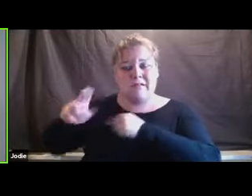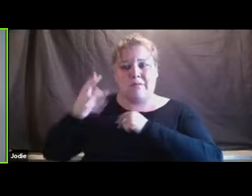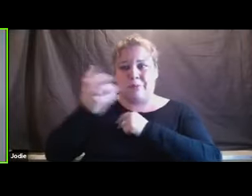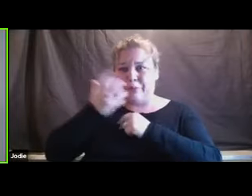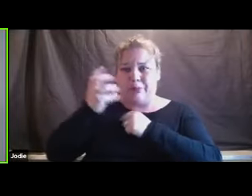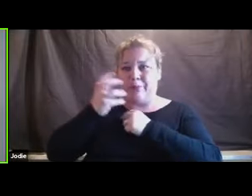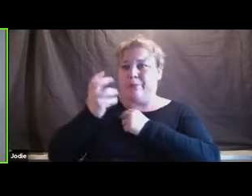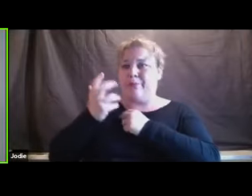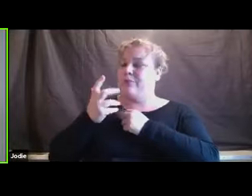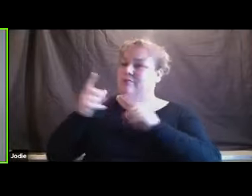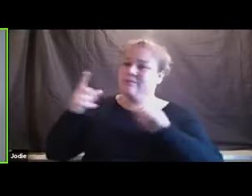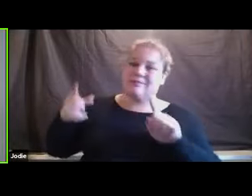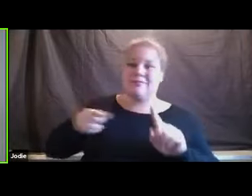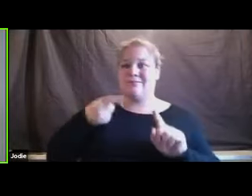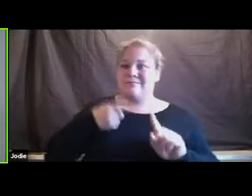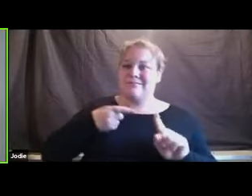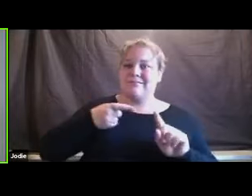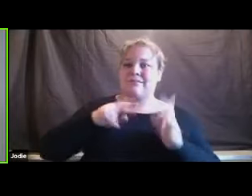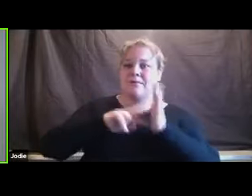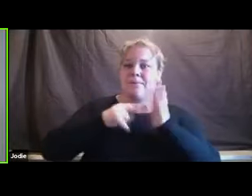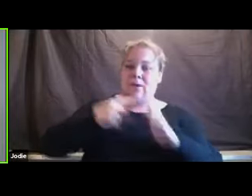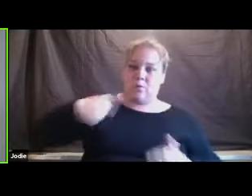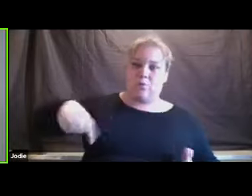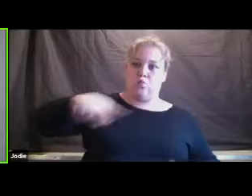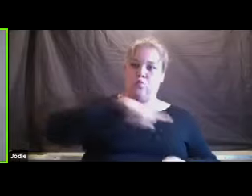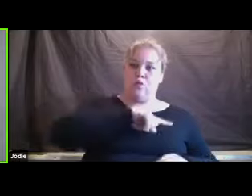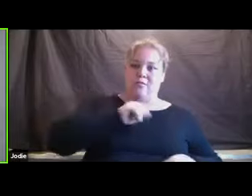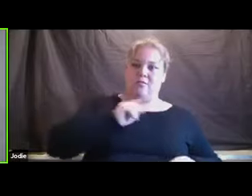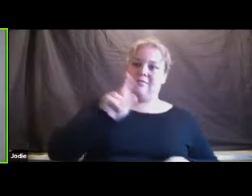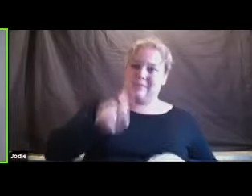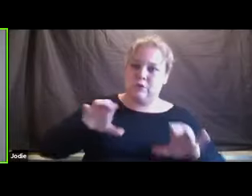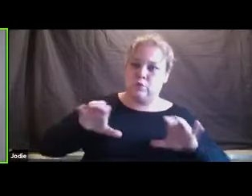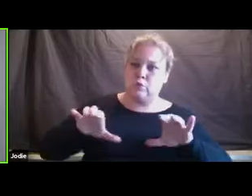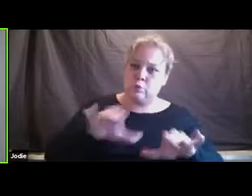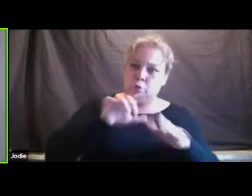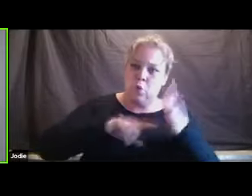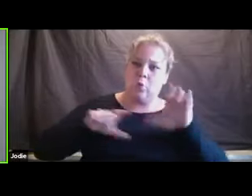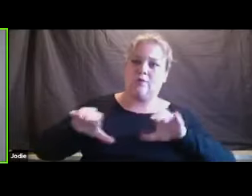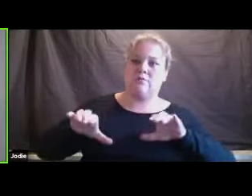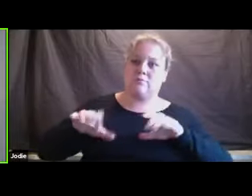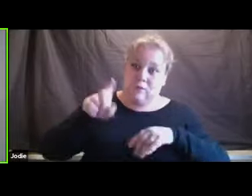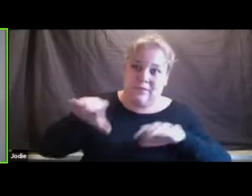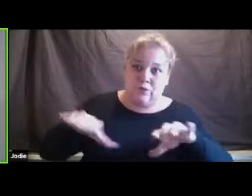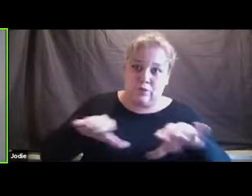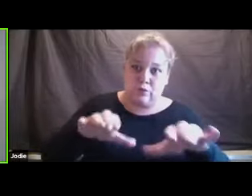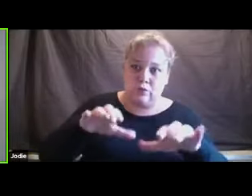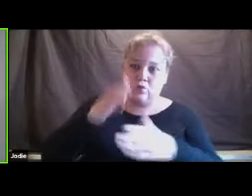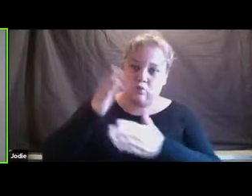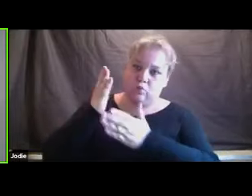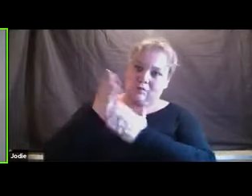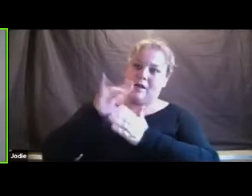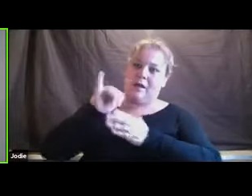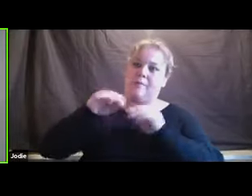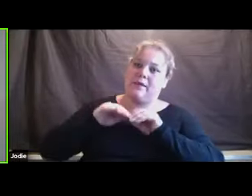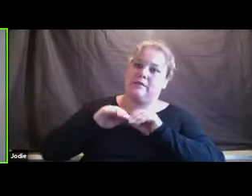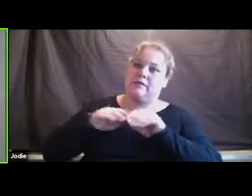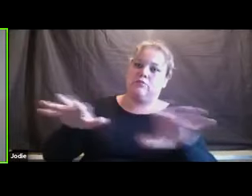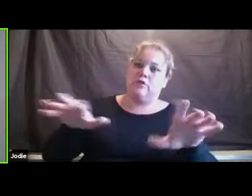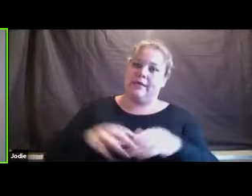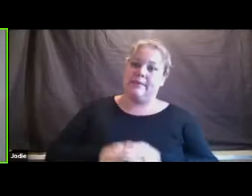back to all of us doing what we need to do to prevent the spread of disease. So I'll talk a little bit more about that.